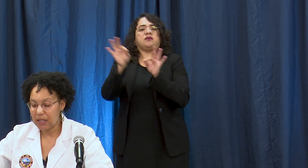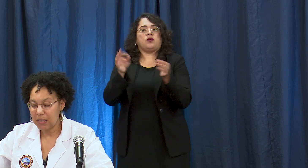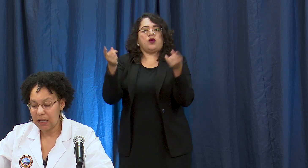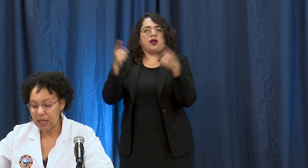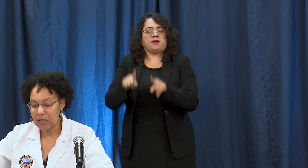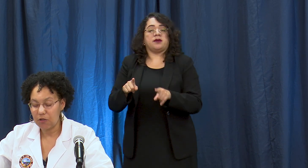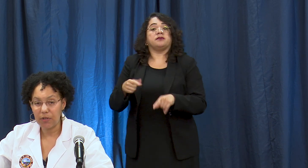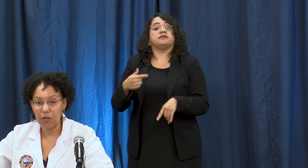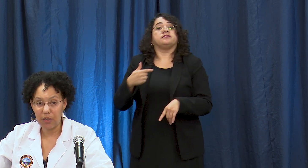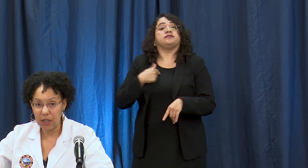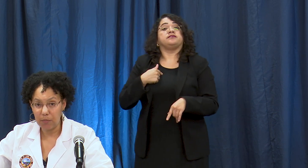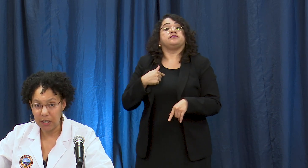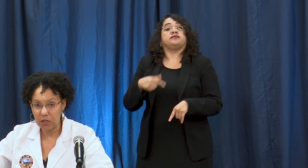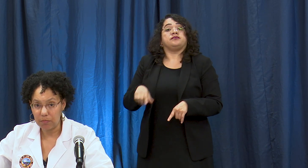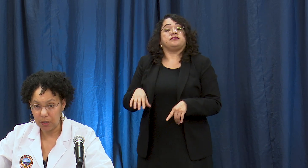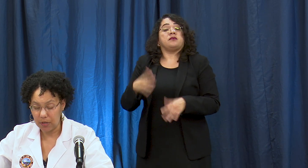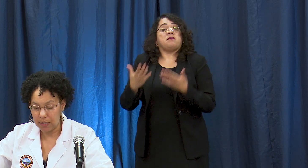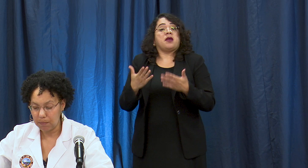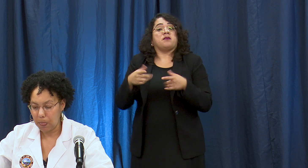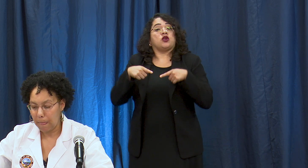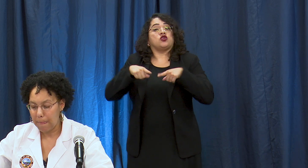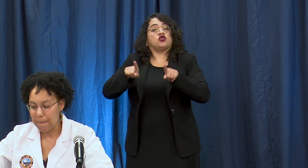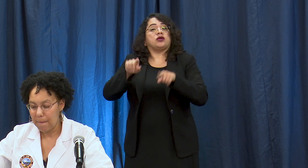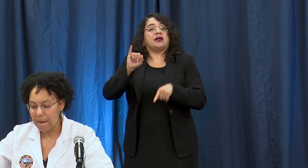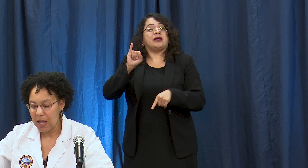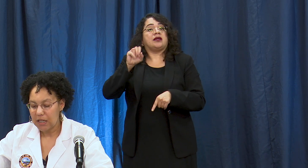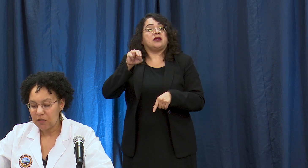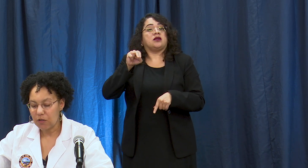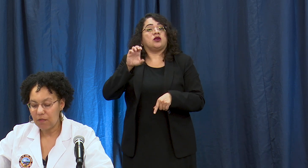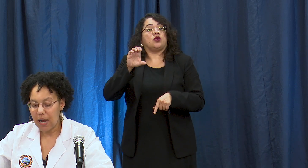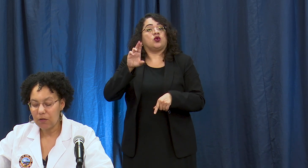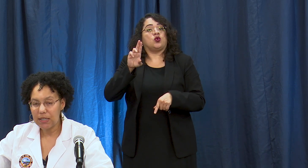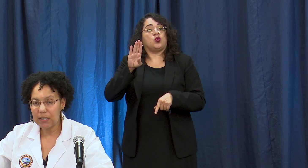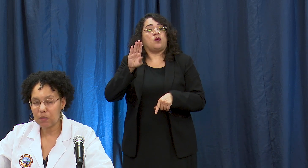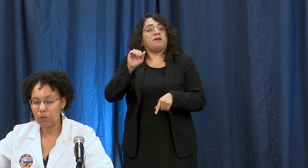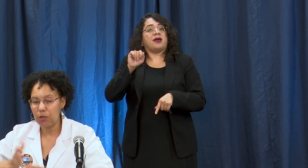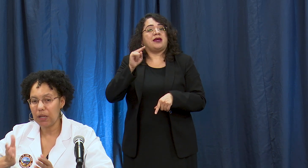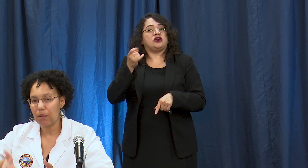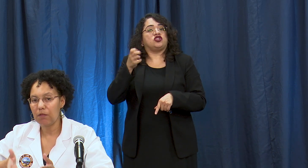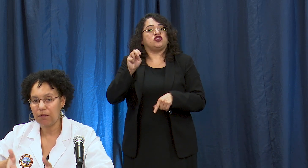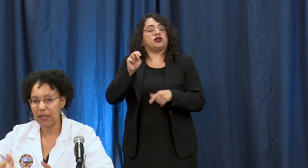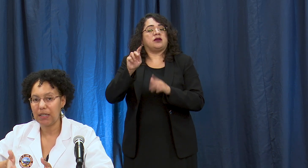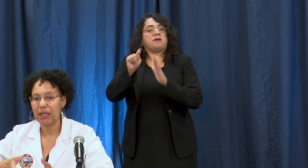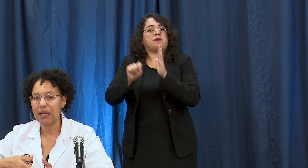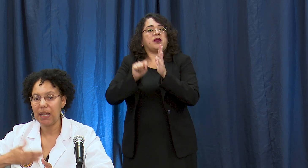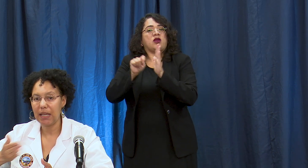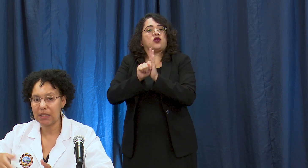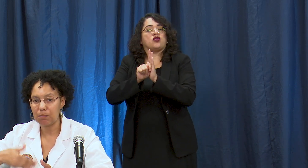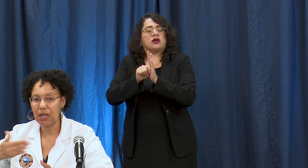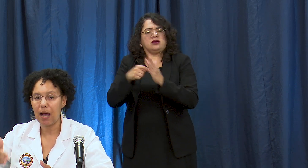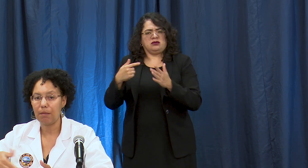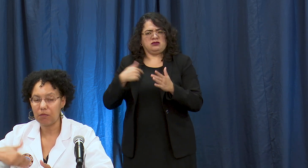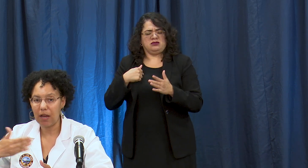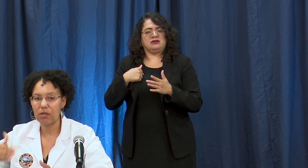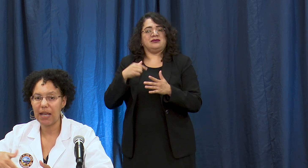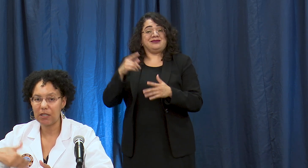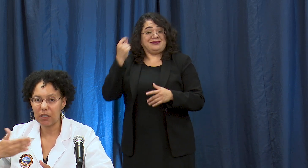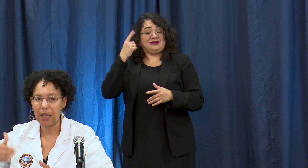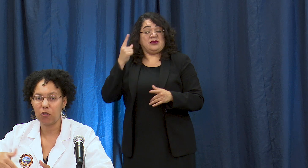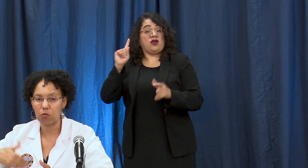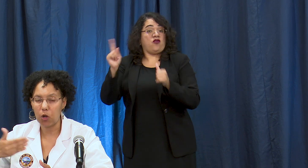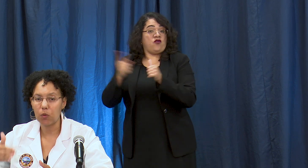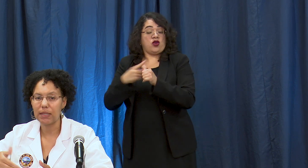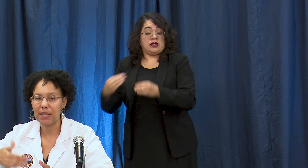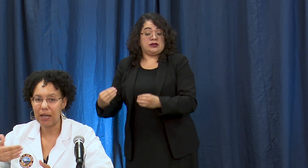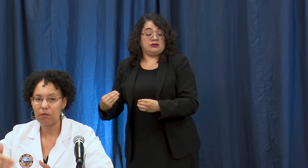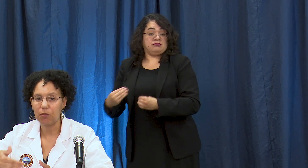have taken the test during your incubation period. So the virus, when you become infected, it takes some time. The virus has to